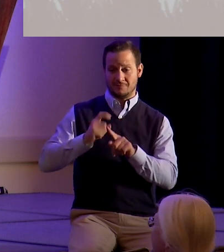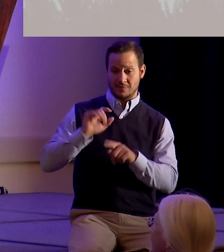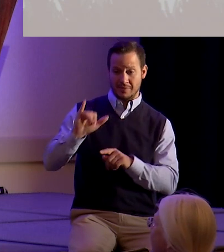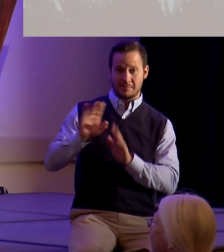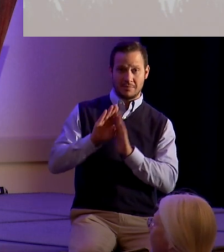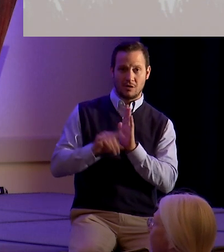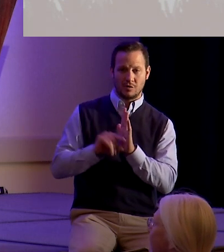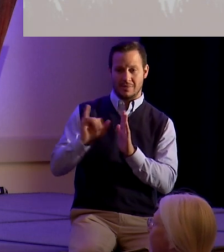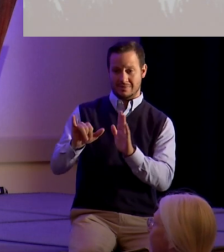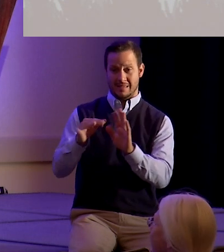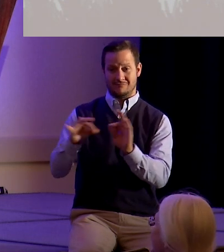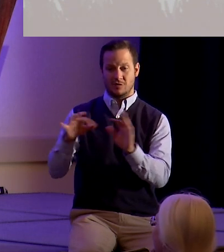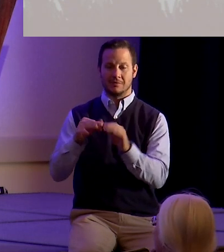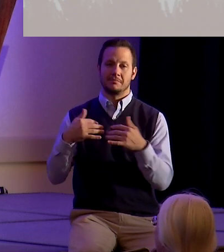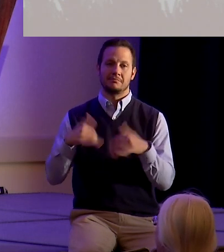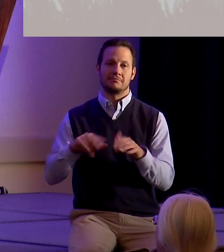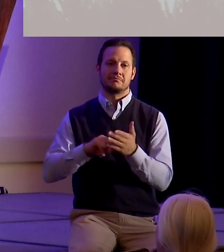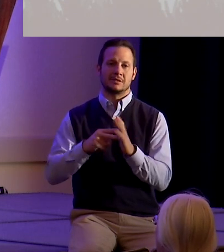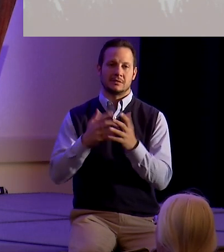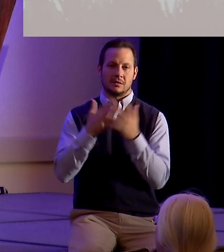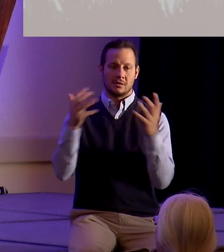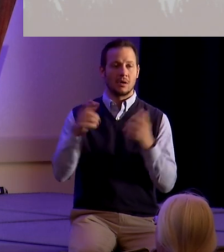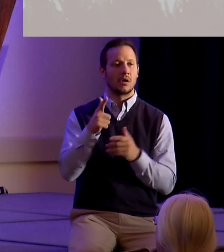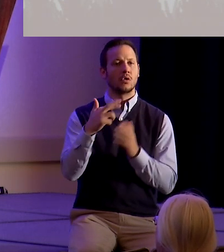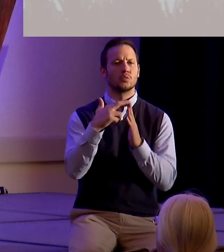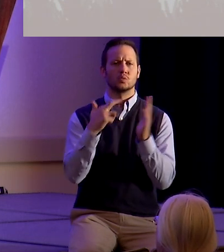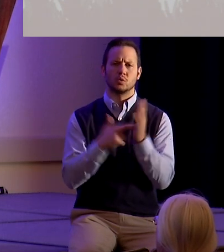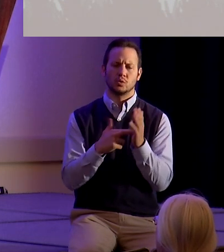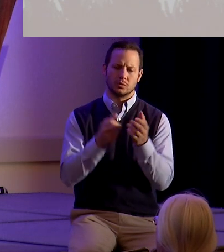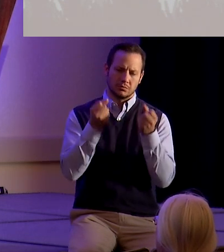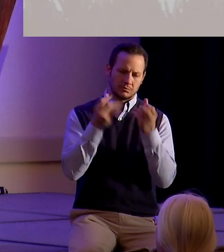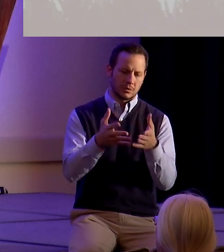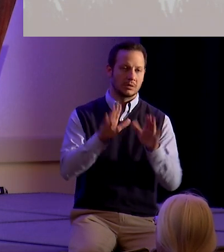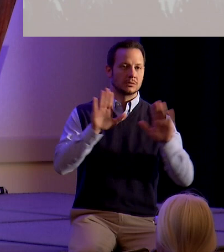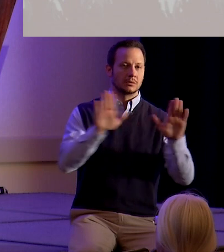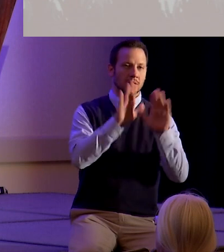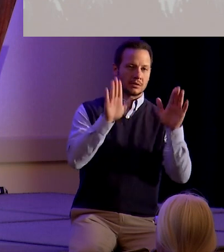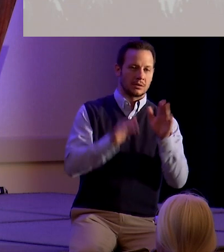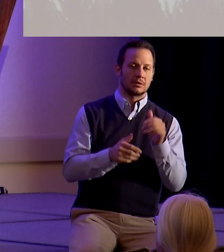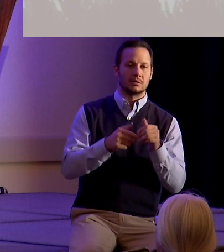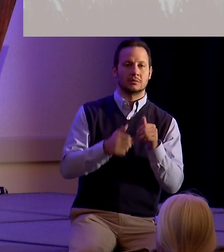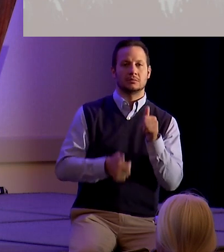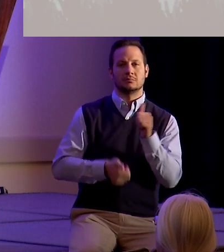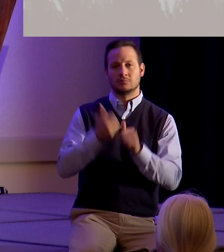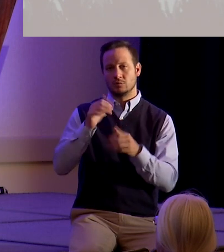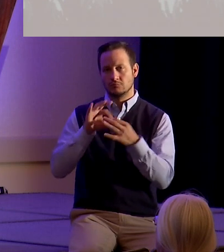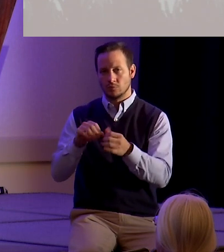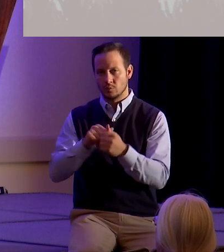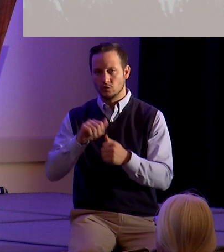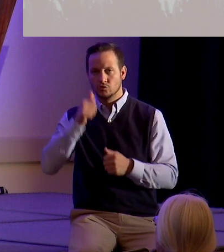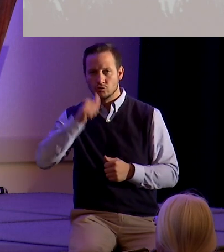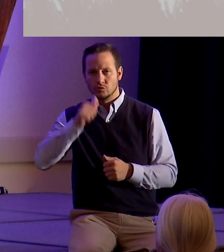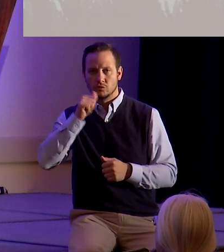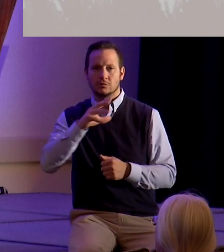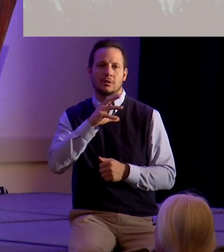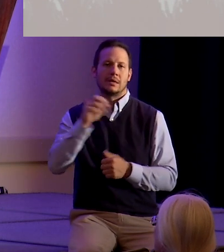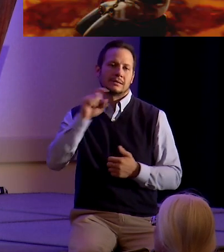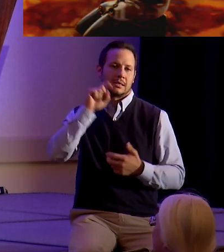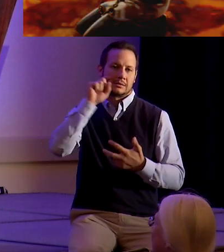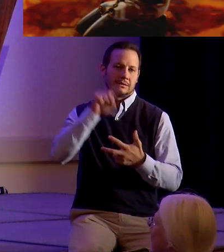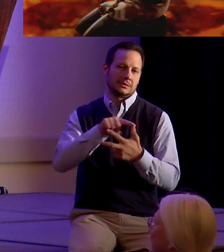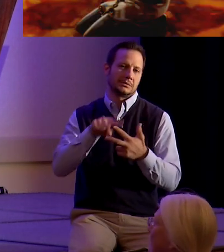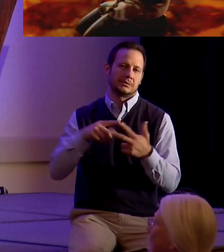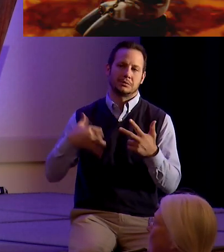background. There were lots of rules, mostly about Sundays, mostly for girls, and mostly something related to sex.